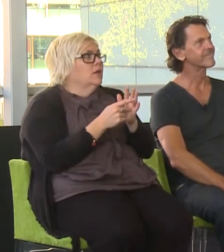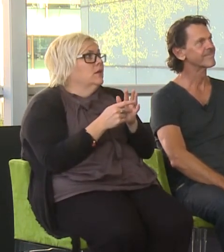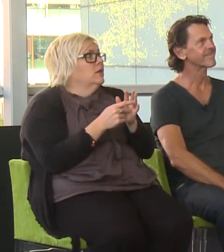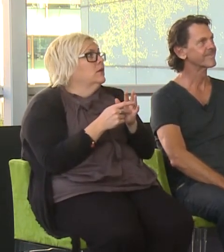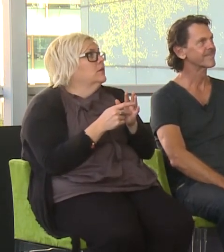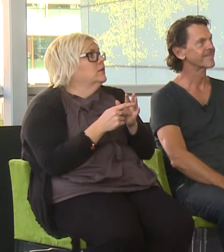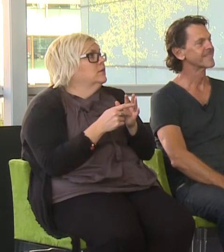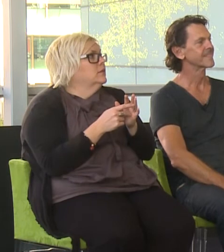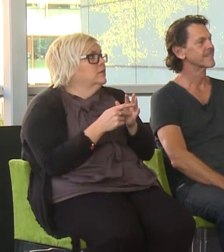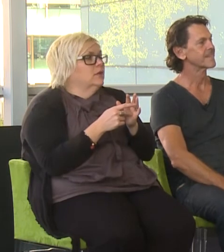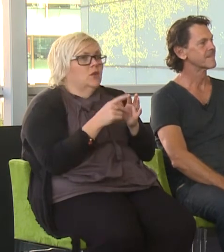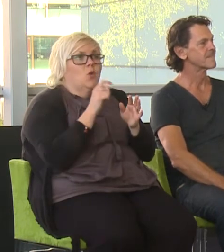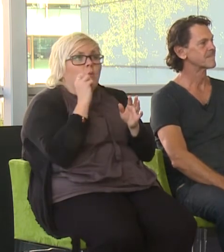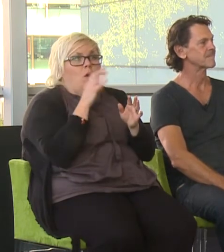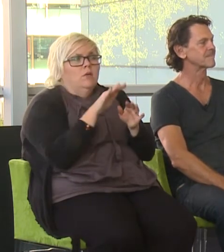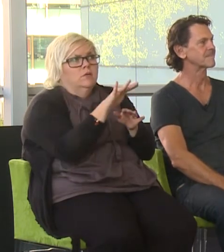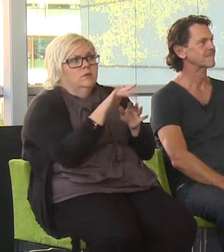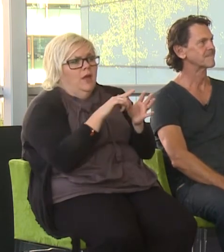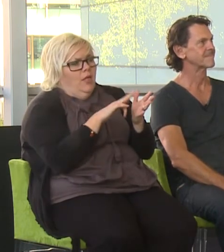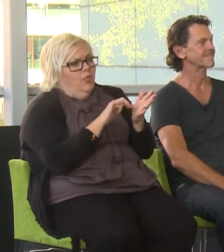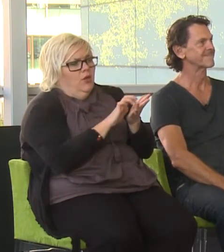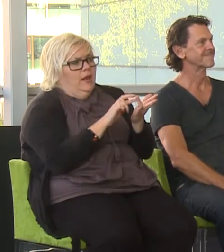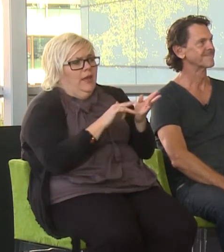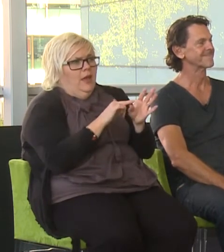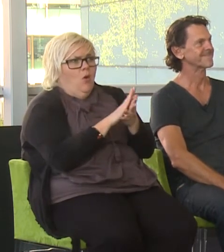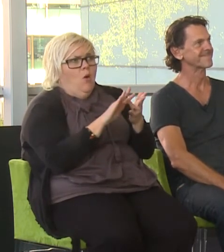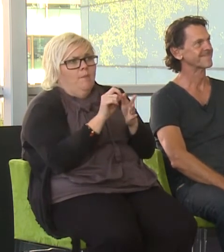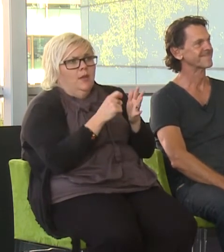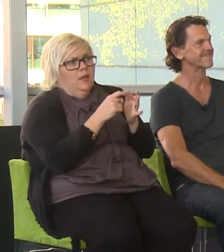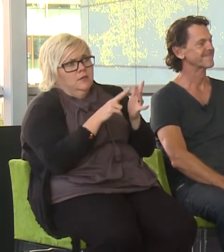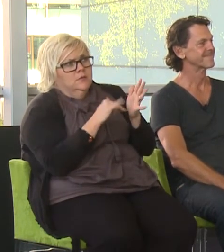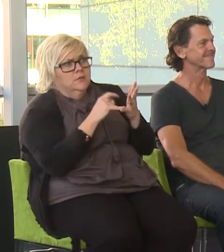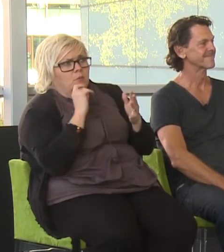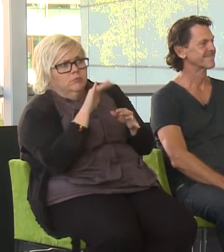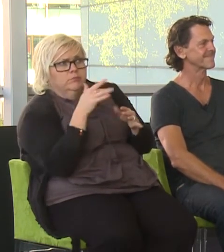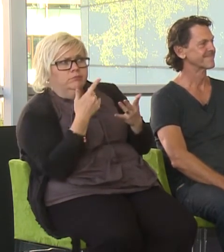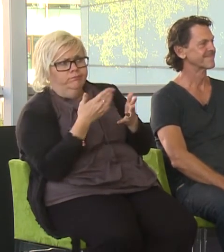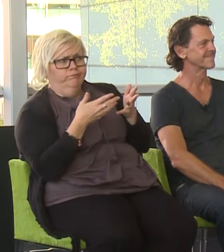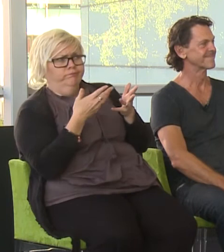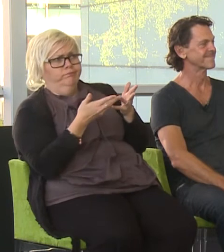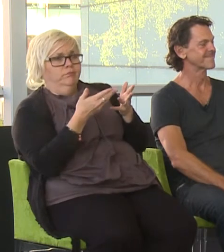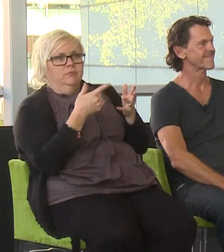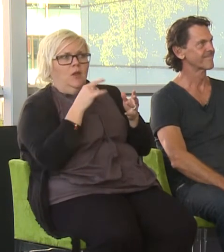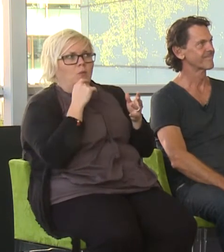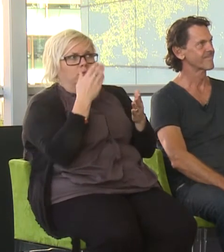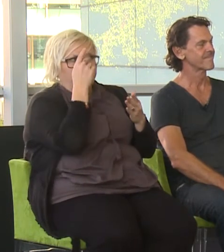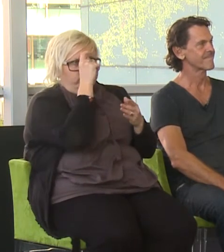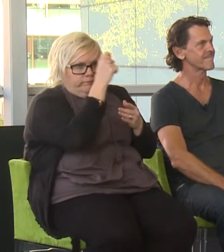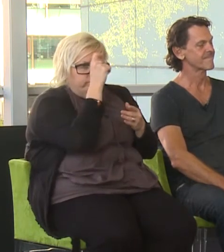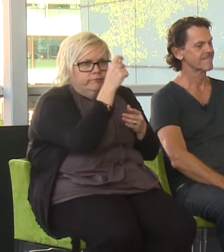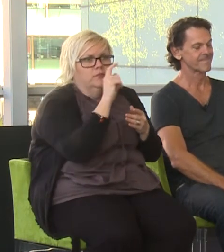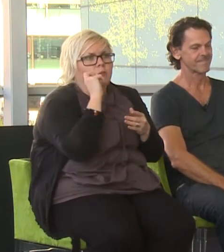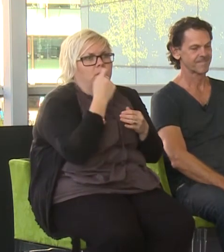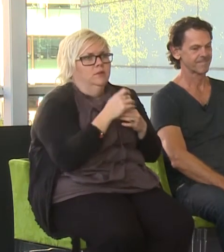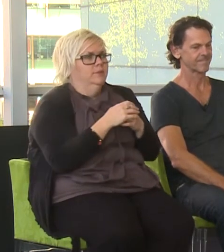Sir Anthony Hopkins about his design ideas. Now add to the tightening construction timeline the